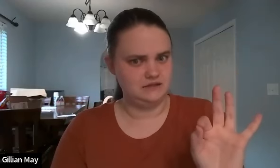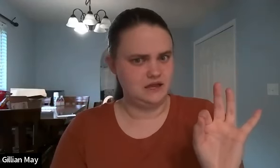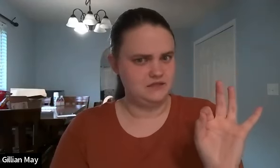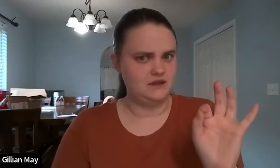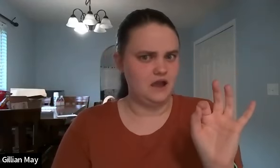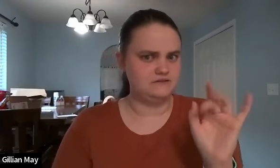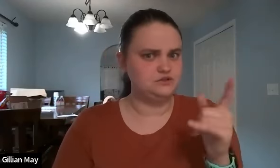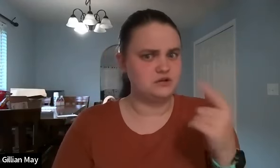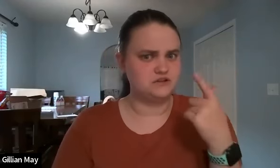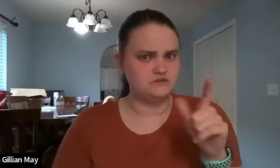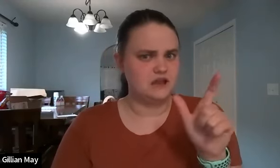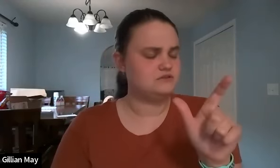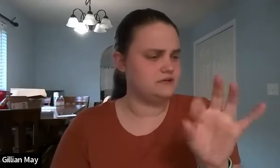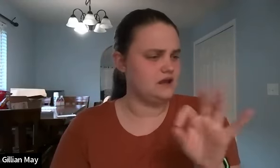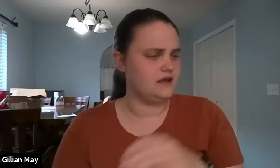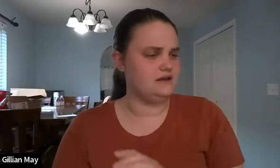29, I think. I told you I was going to lose count. 29.